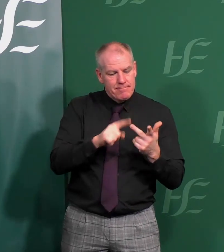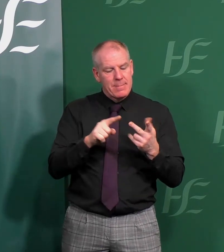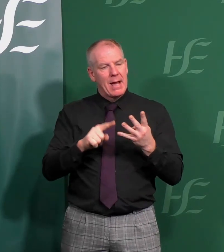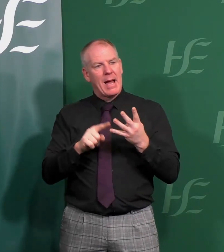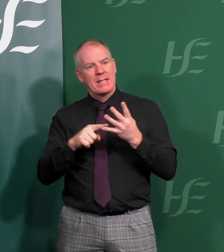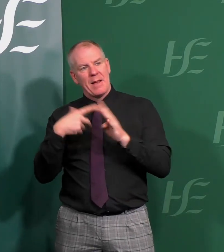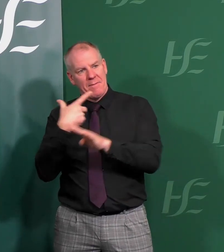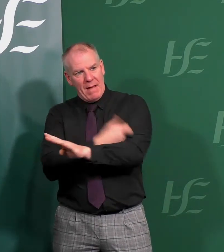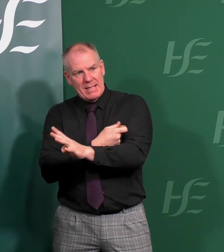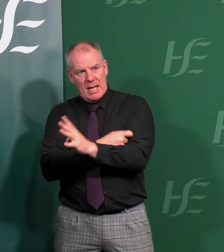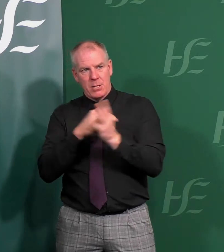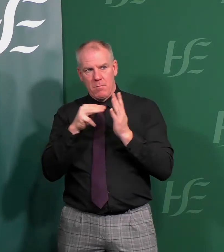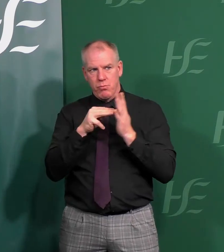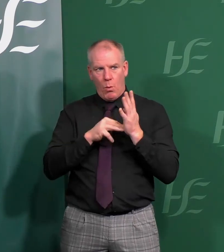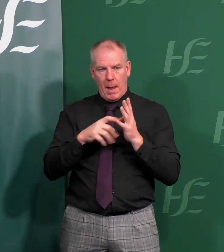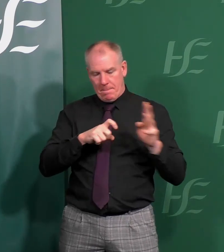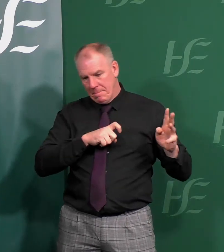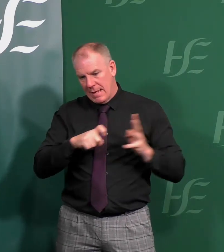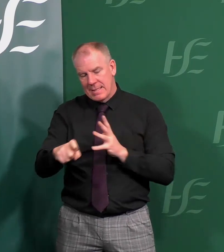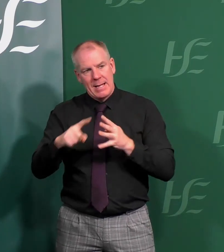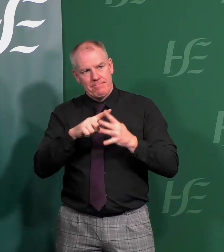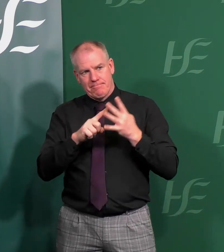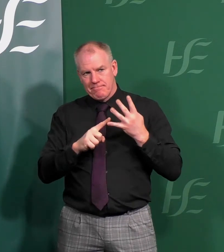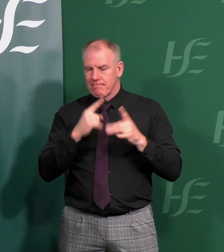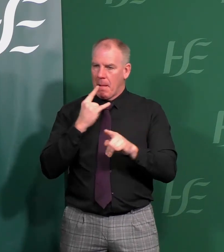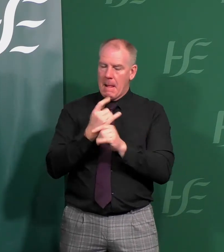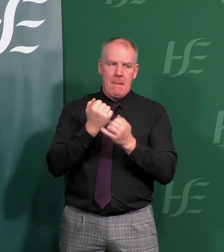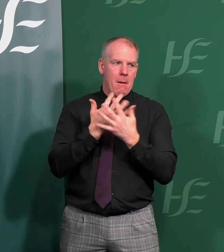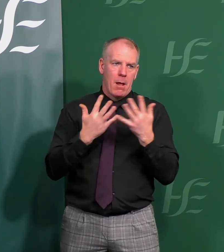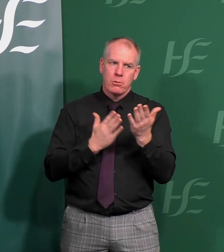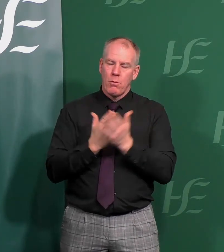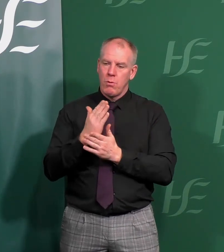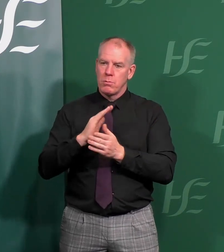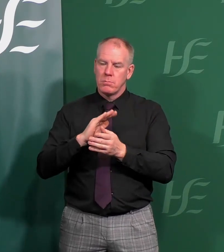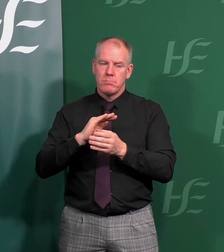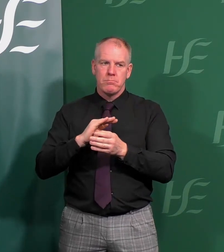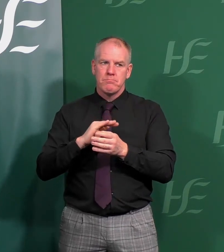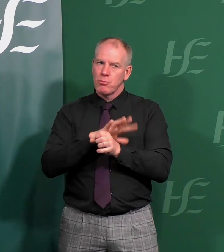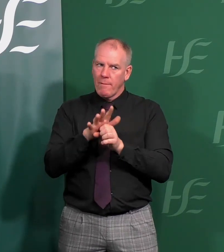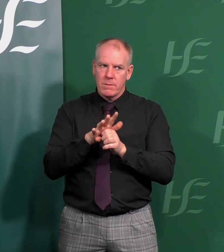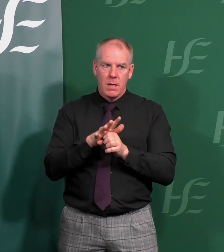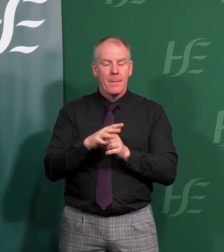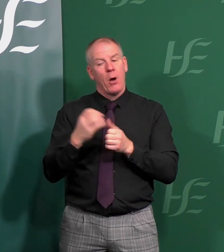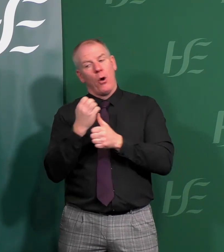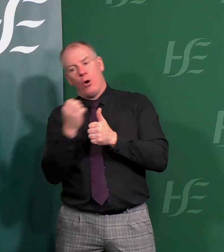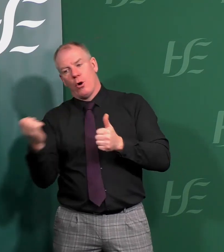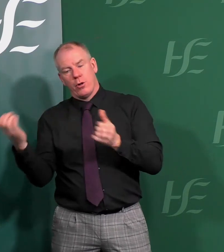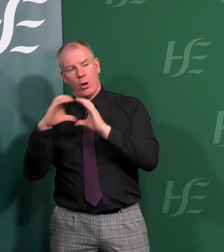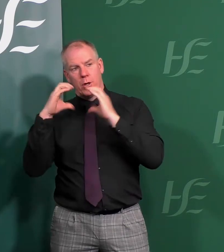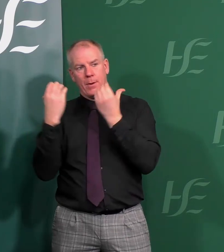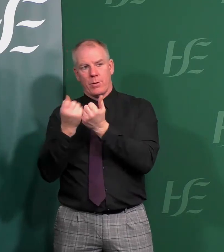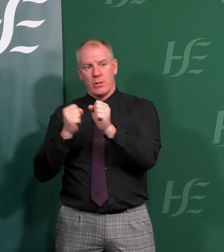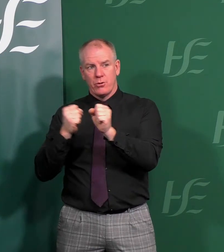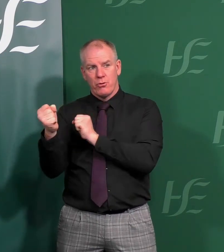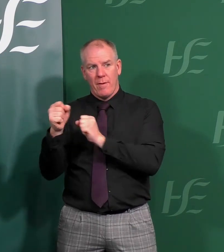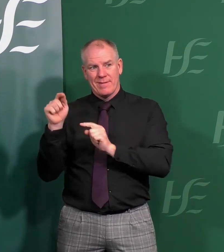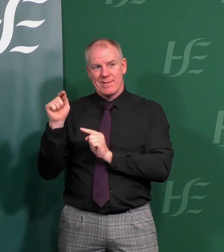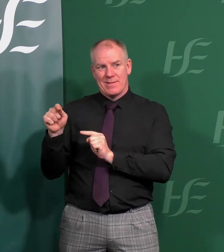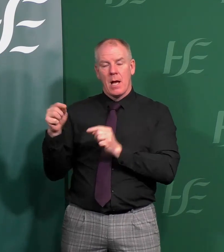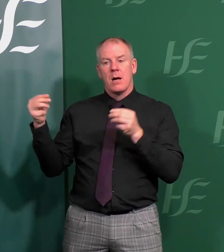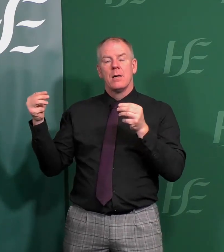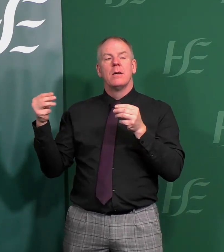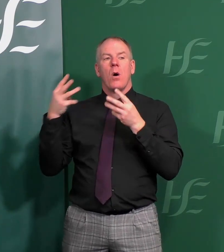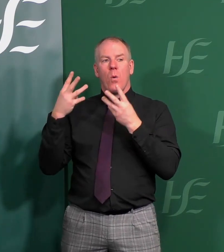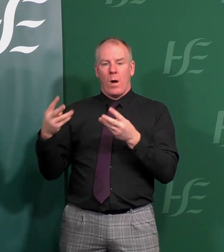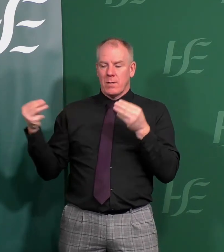vaccinations because they are key in terms of getting us out of this. However, other key community services are being protected to the